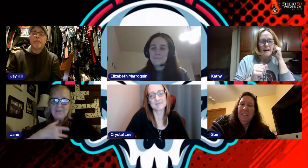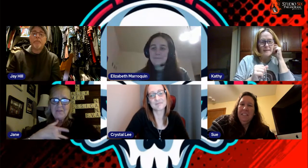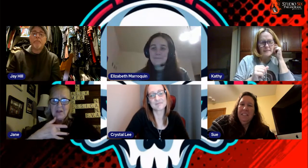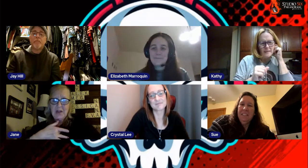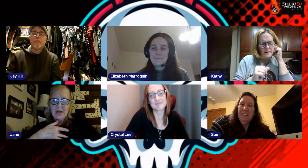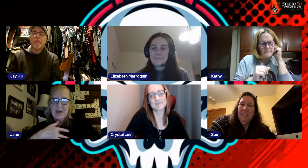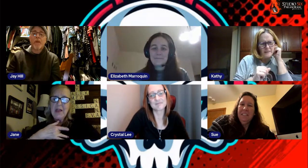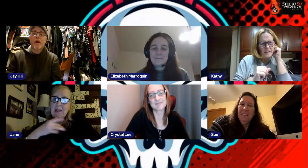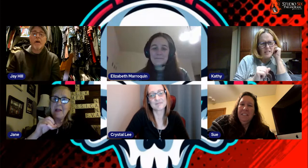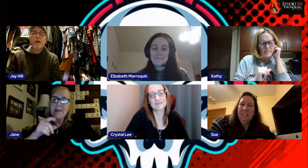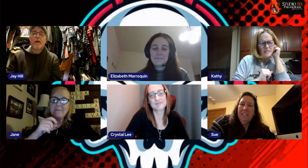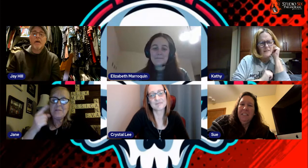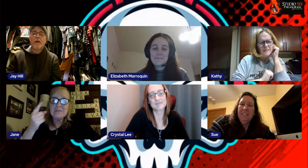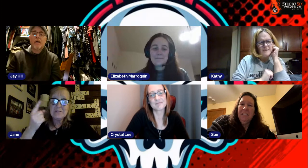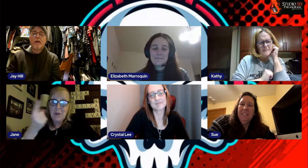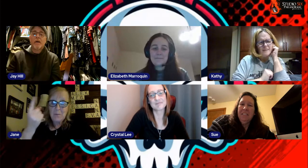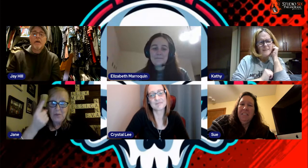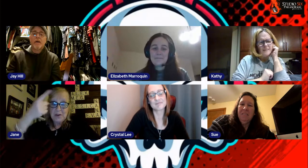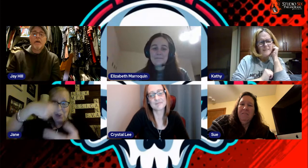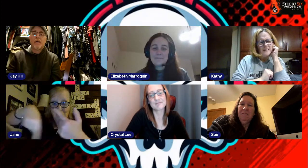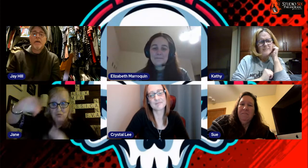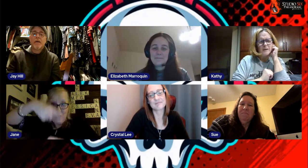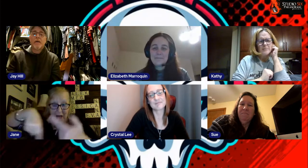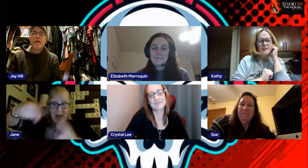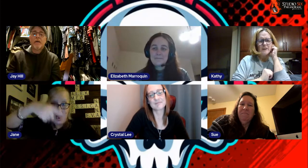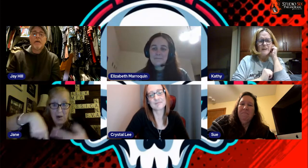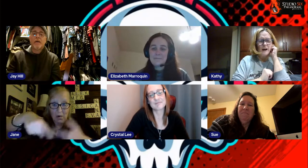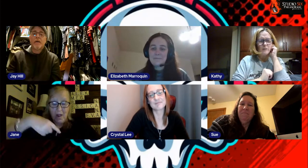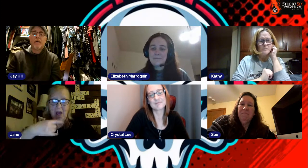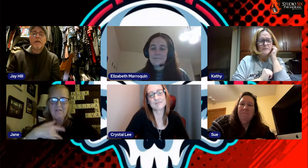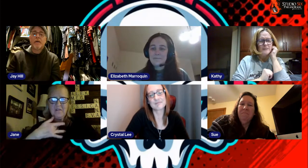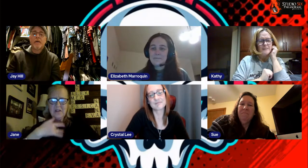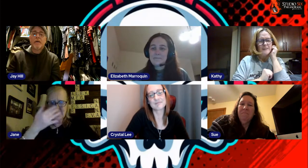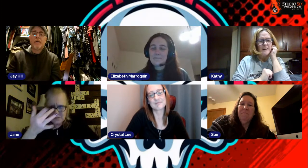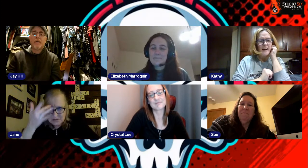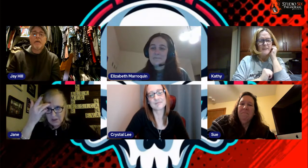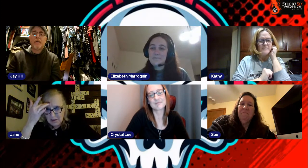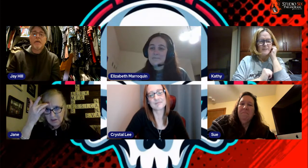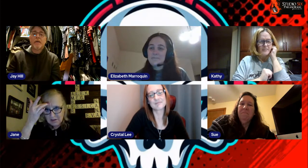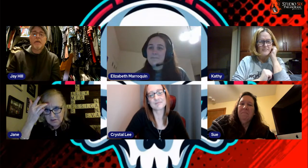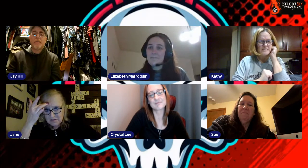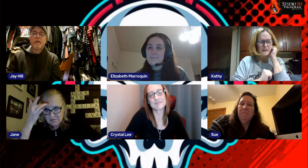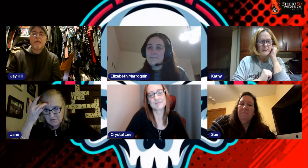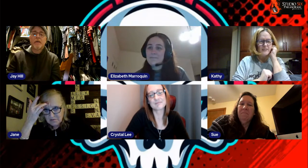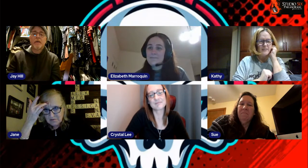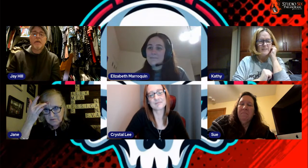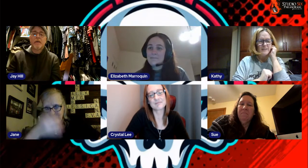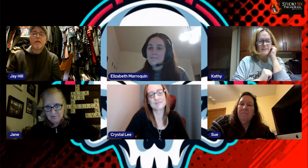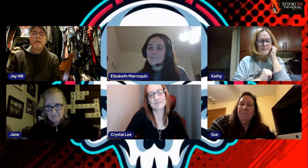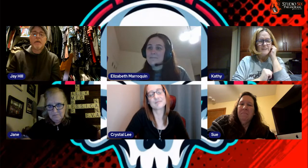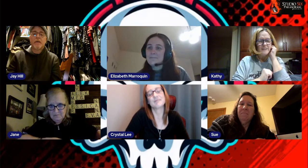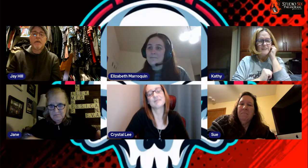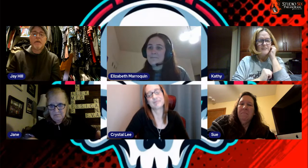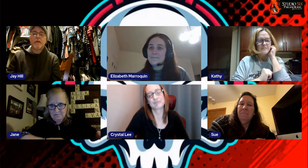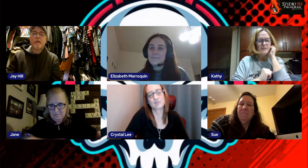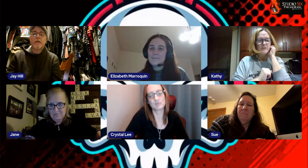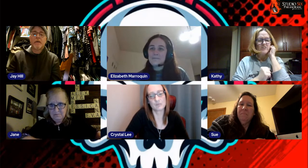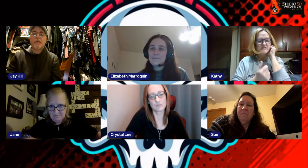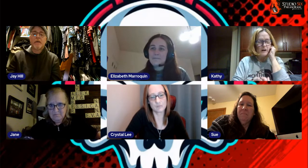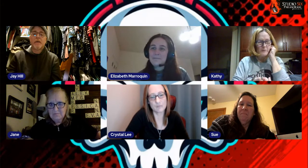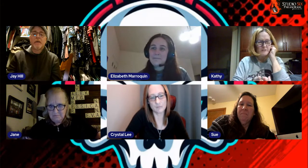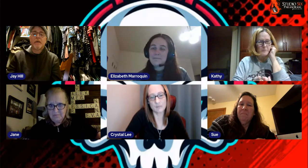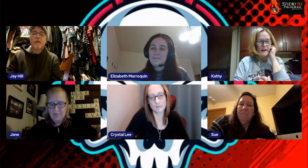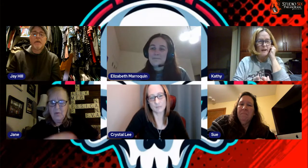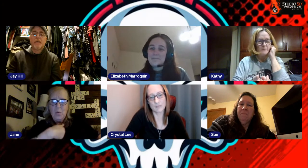Mm-hmm. So yeah. I feel something around. I feel sick in